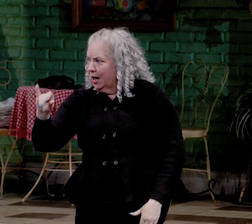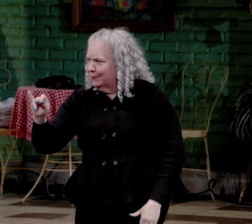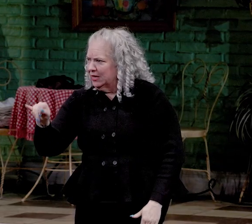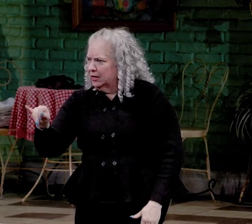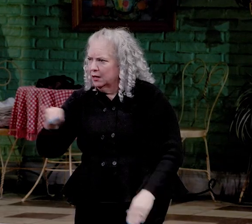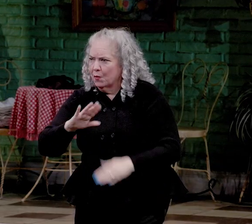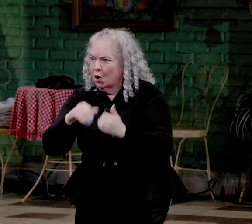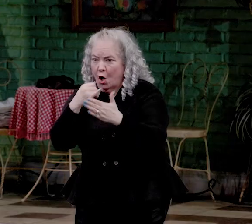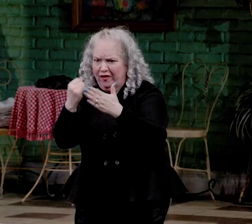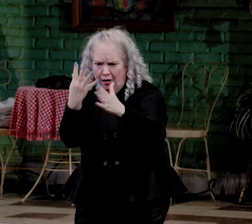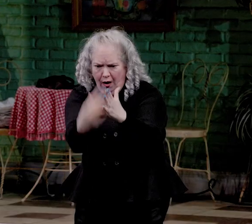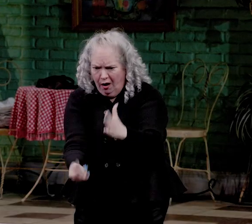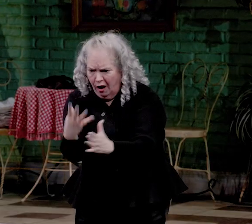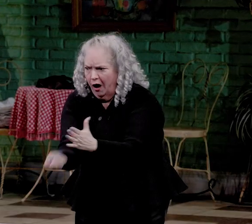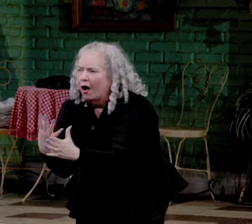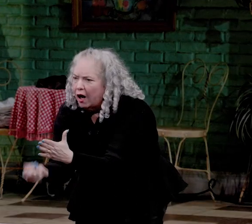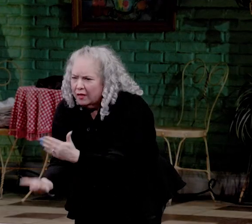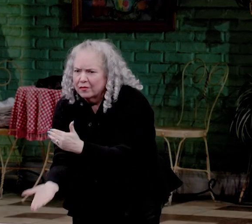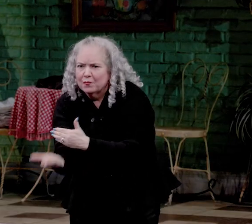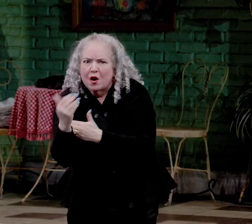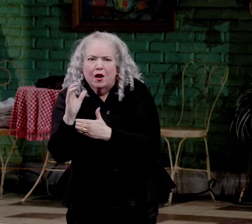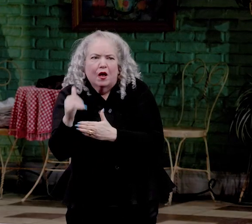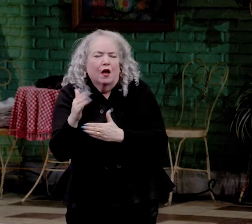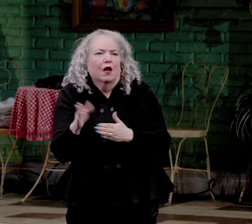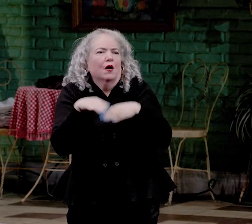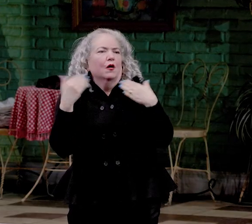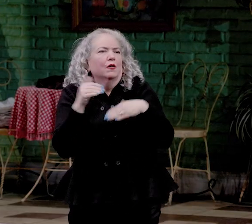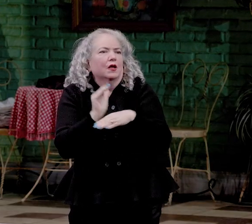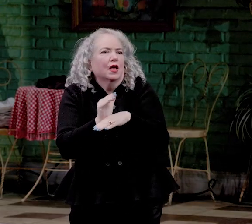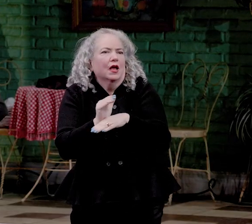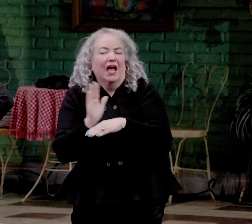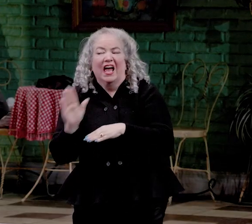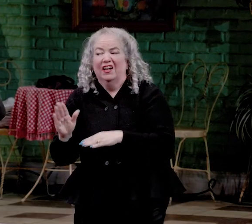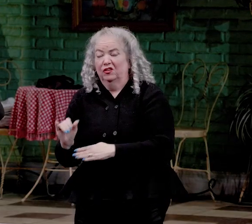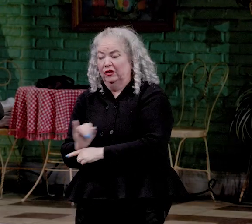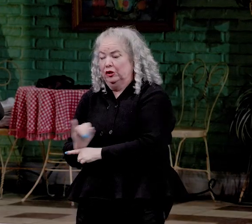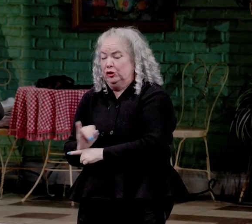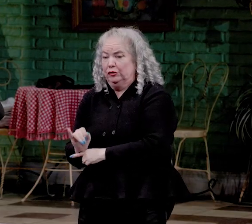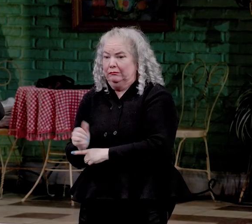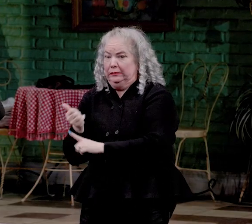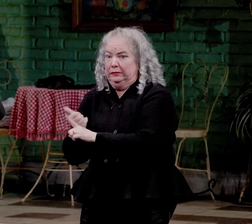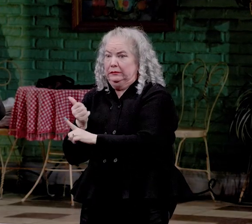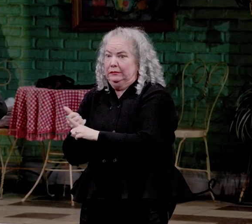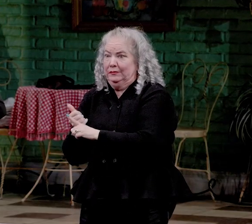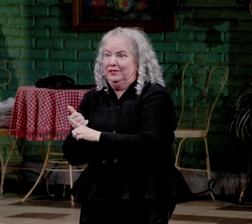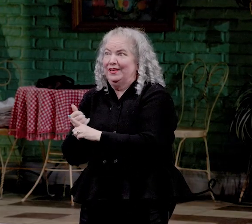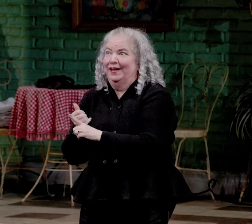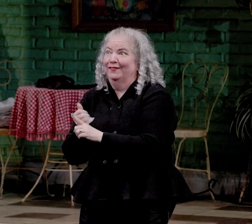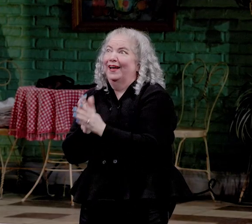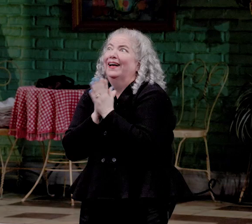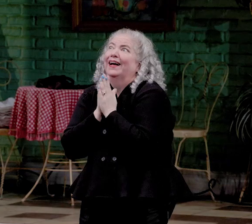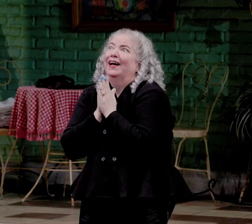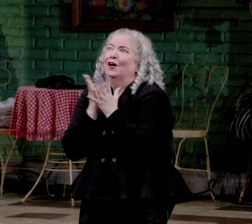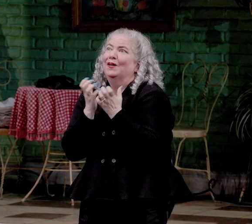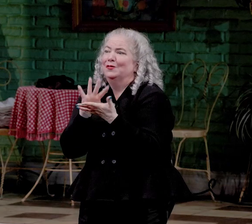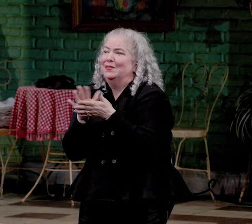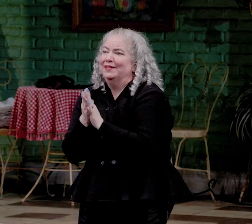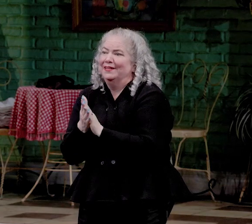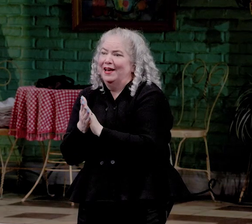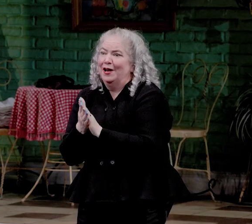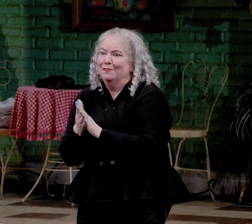the morning of the opening, and her intern, Caro, an aspiring artist herself, is